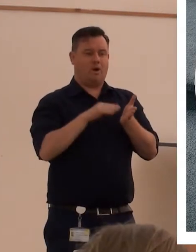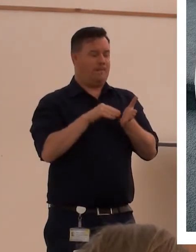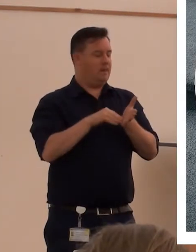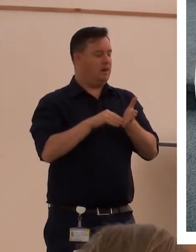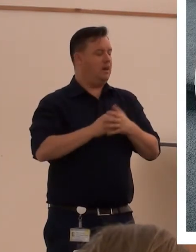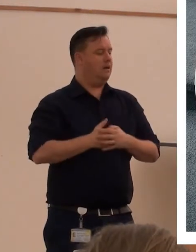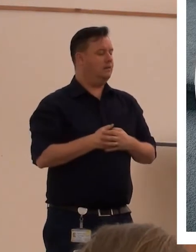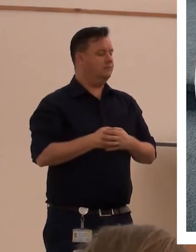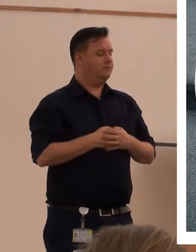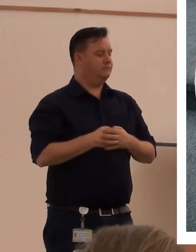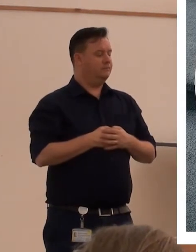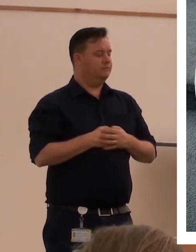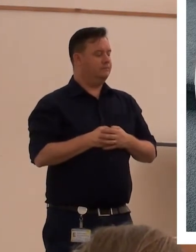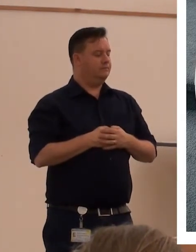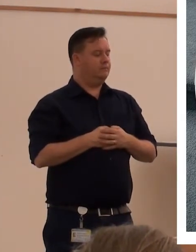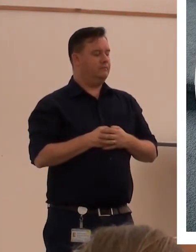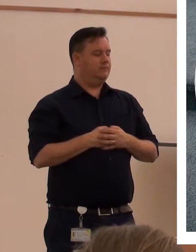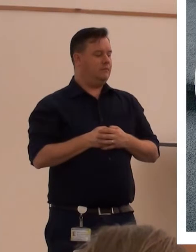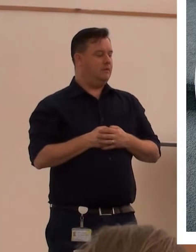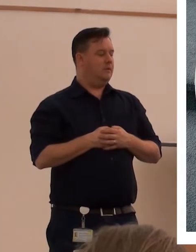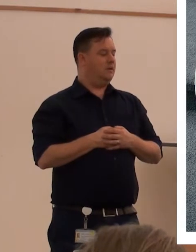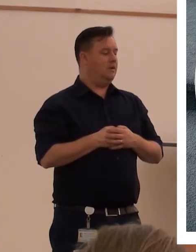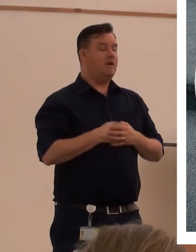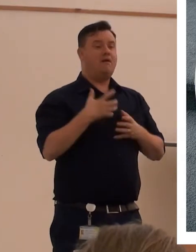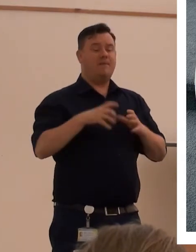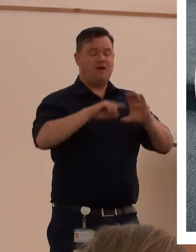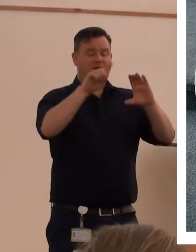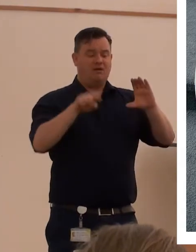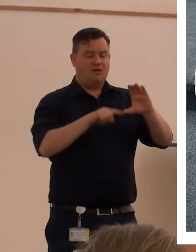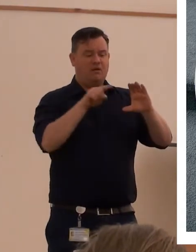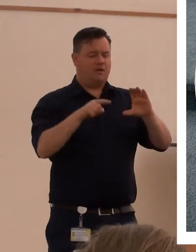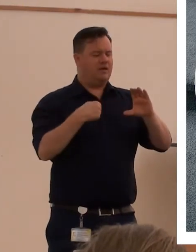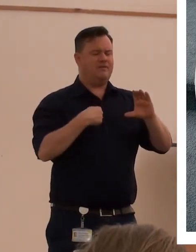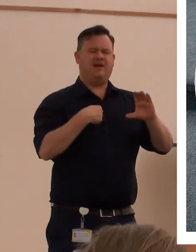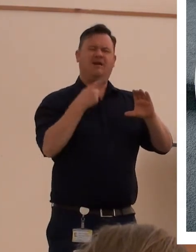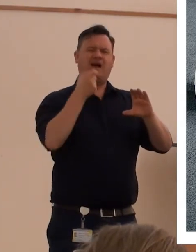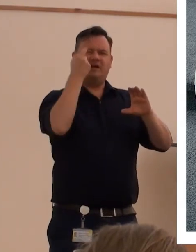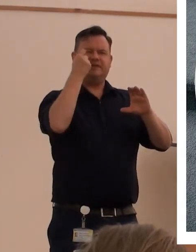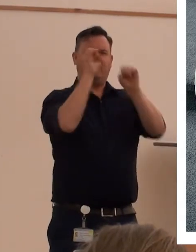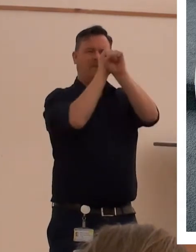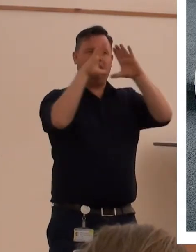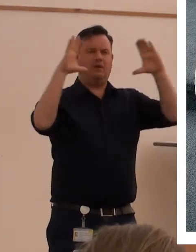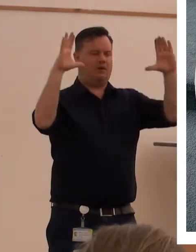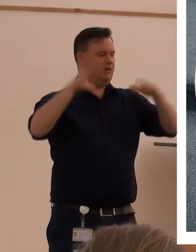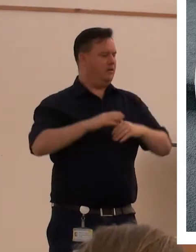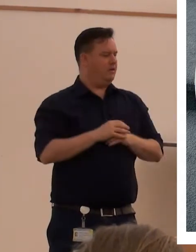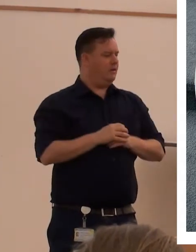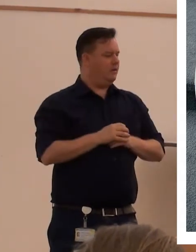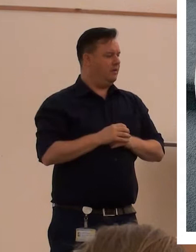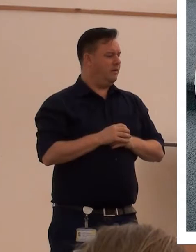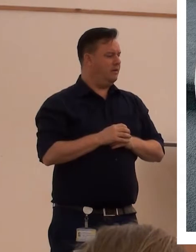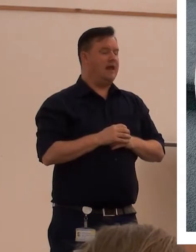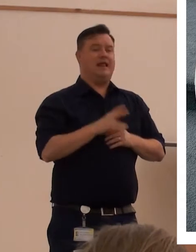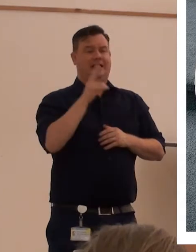Loop, but it's a giant hole on it, and it plays around with this idea of things not always being what